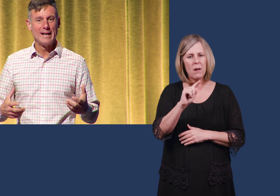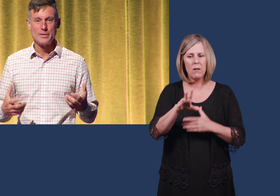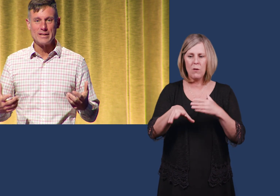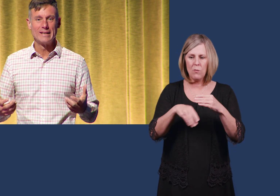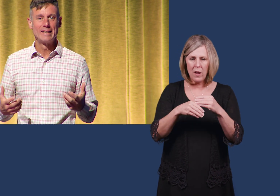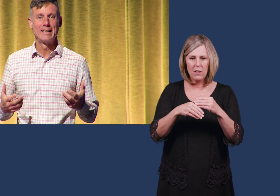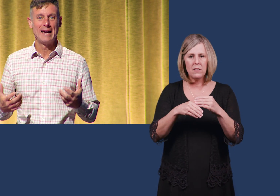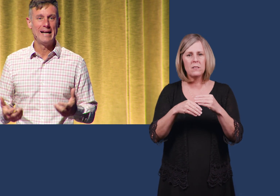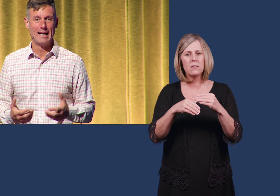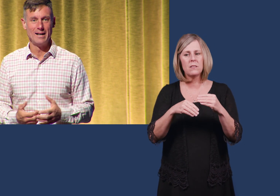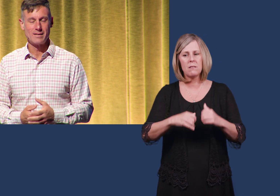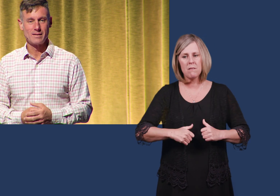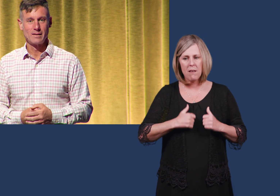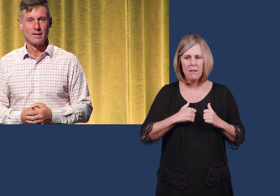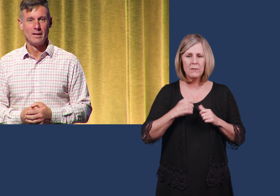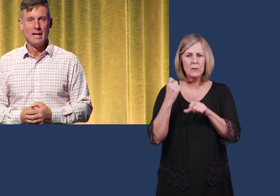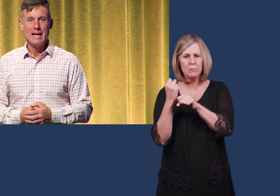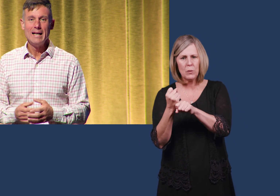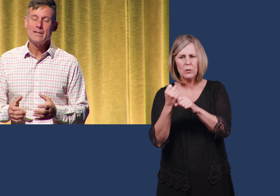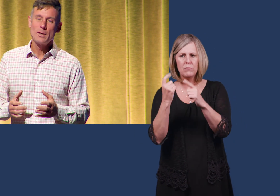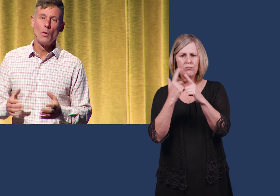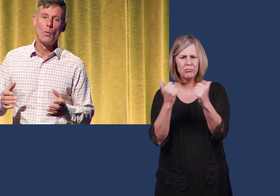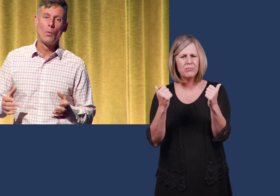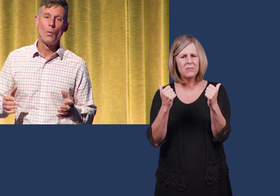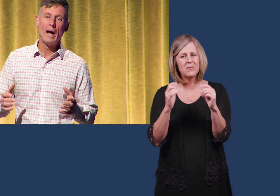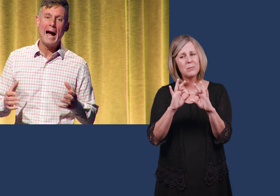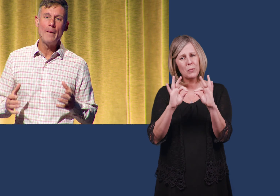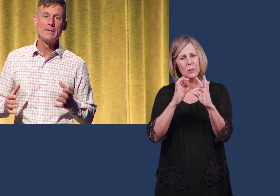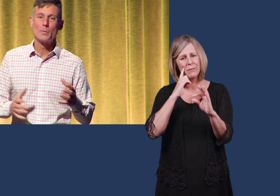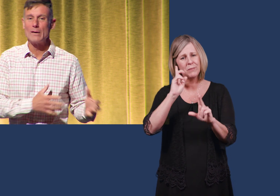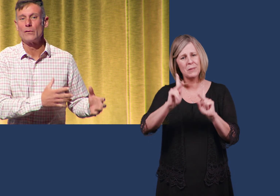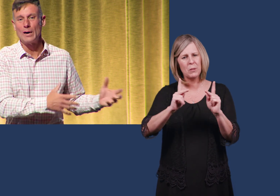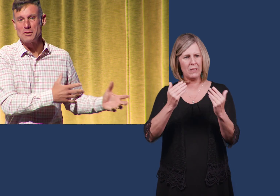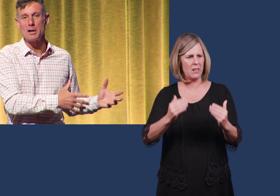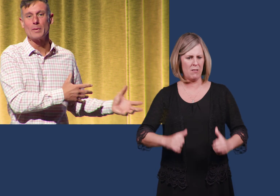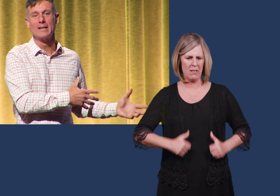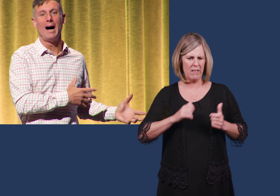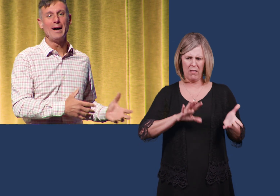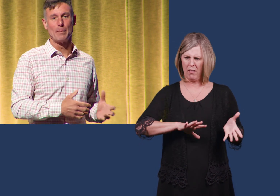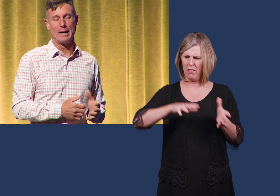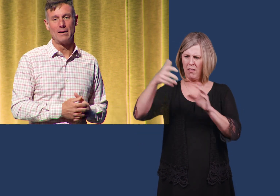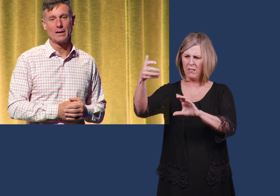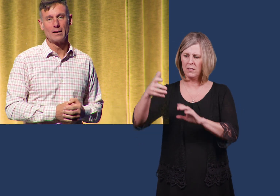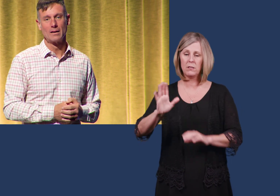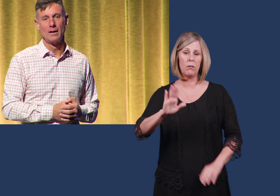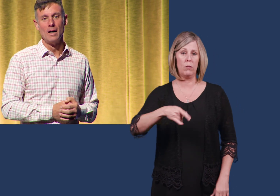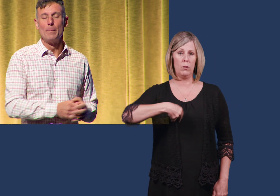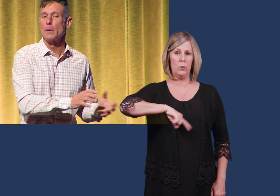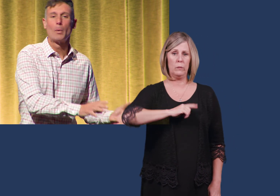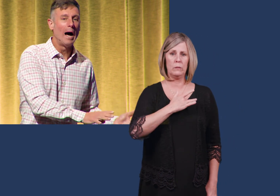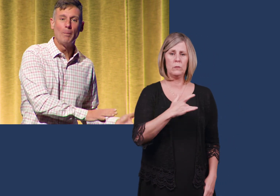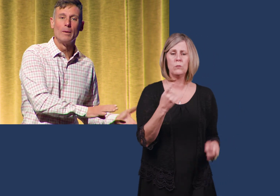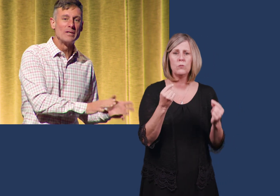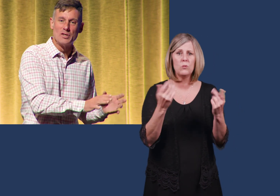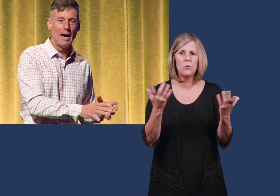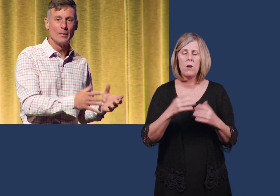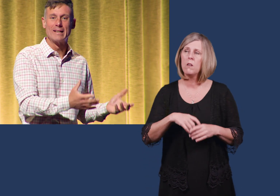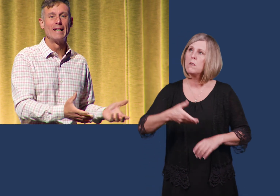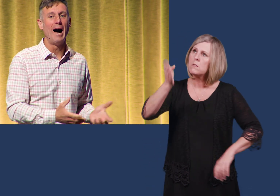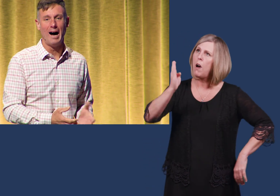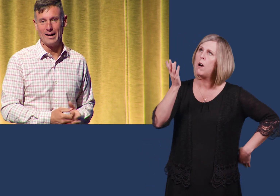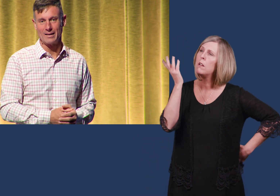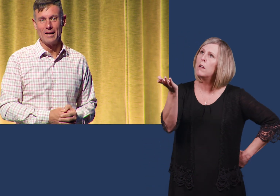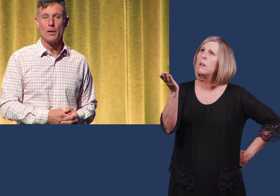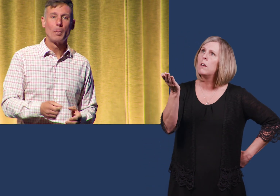life now is in chaos. And so what happens, we get frustrated with God about it. But the problem is not